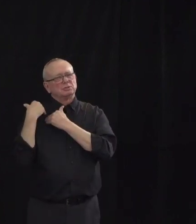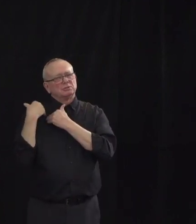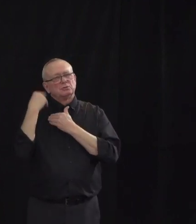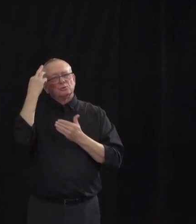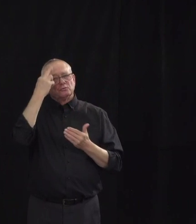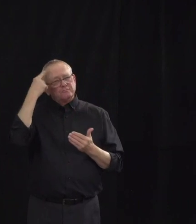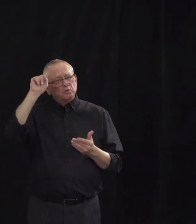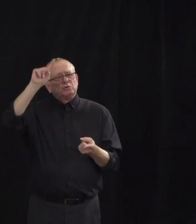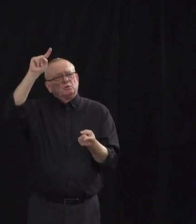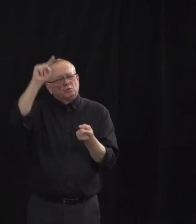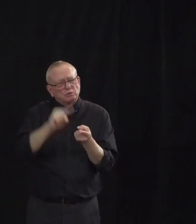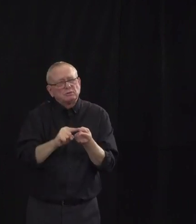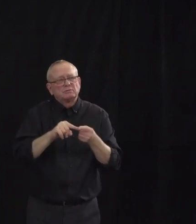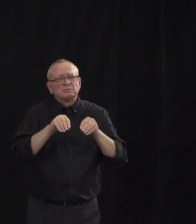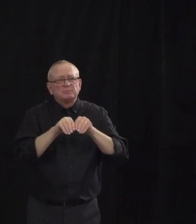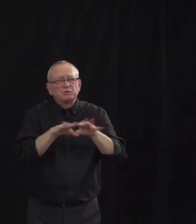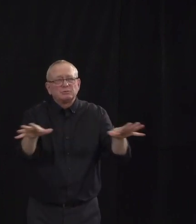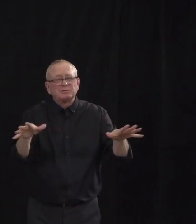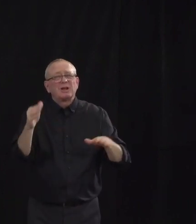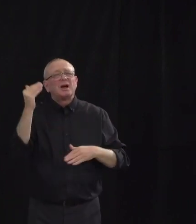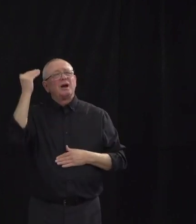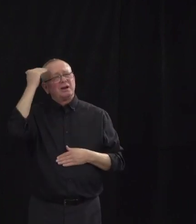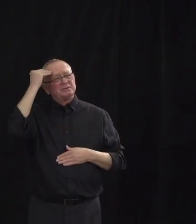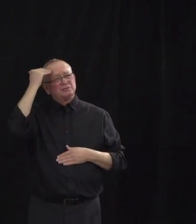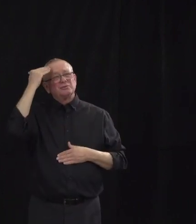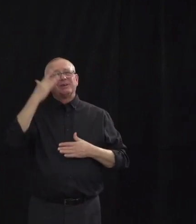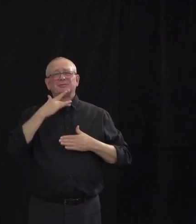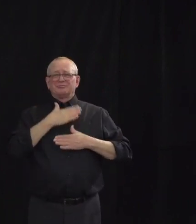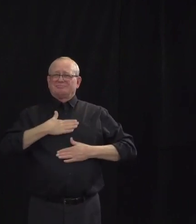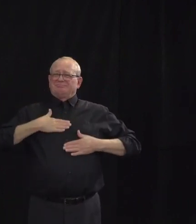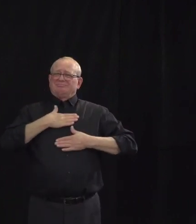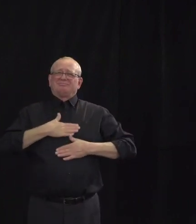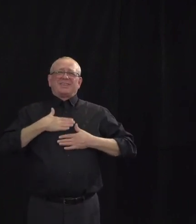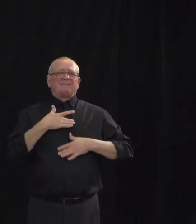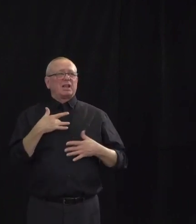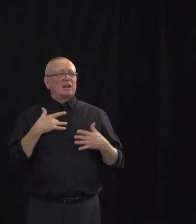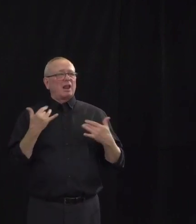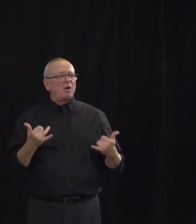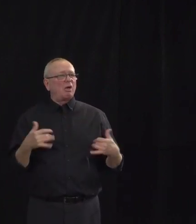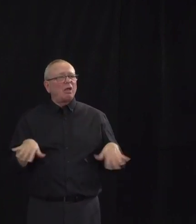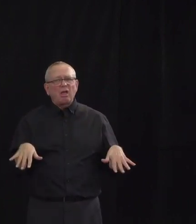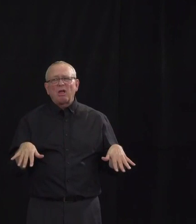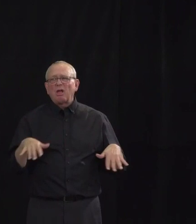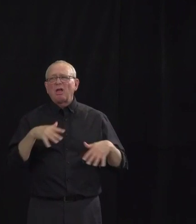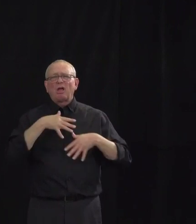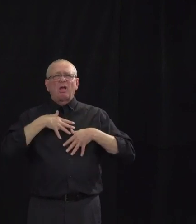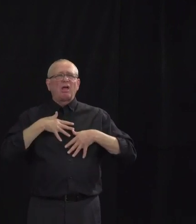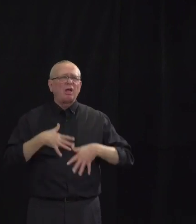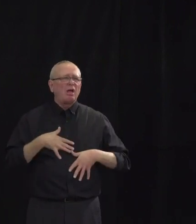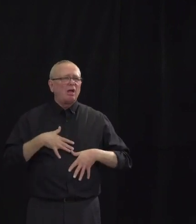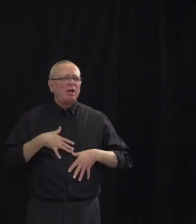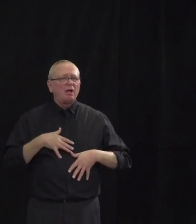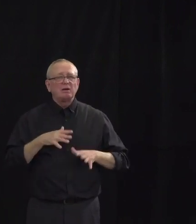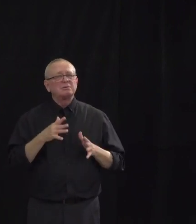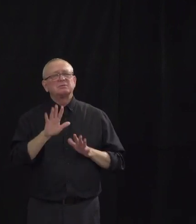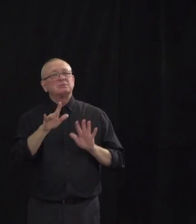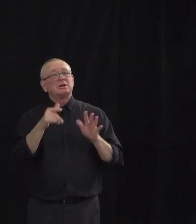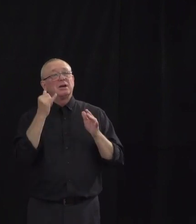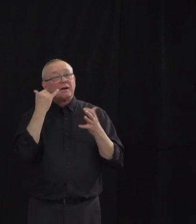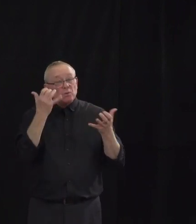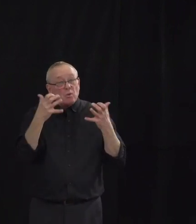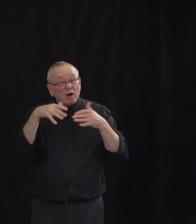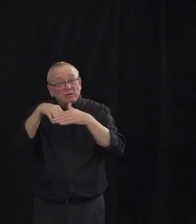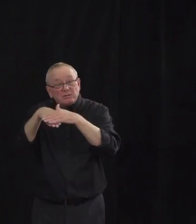choose to access parks should only do so by non-motorized means or by being dropped off and picked up. I must also